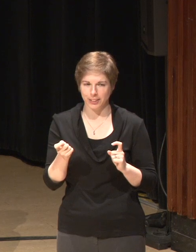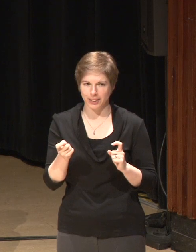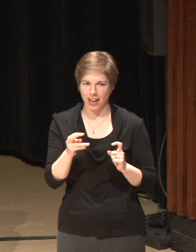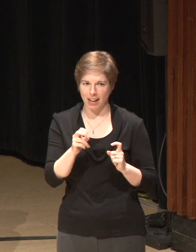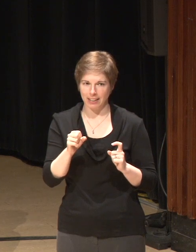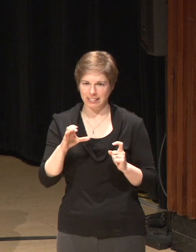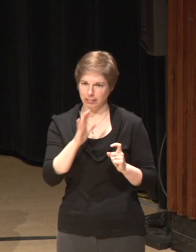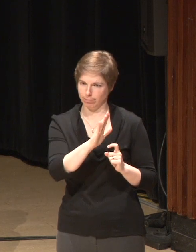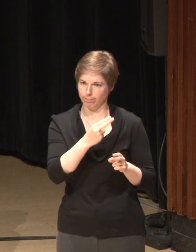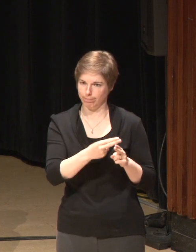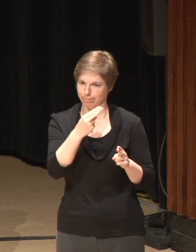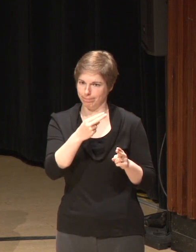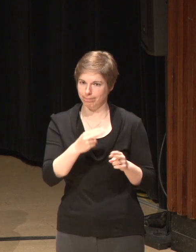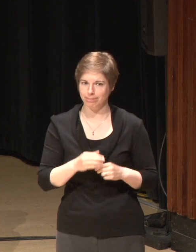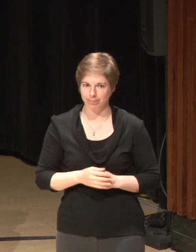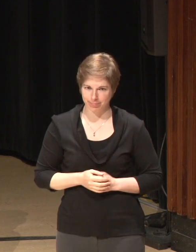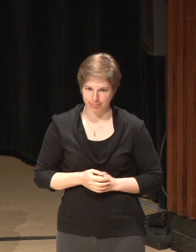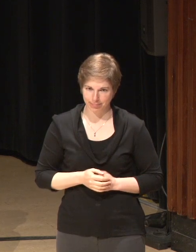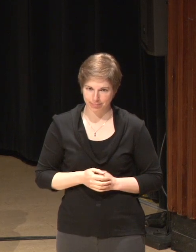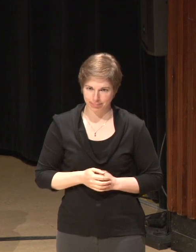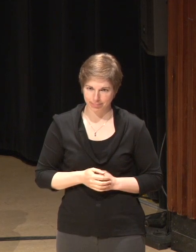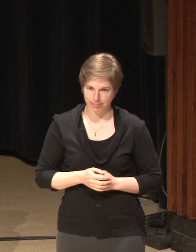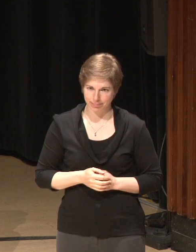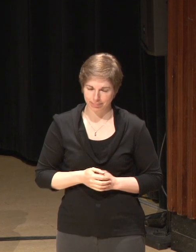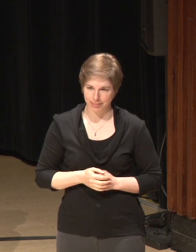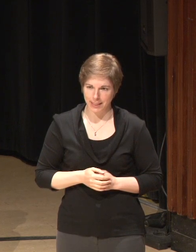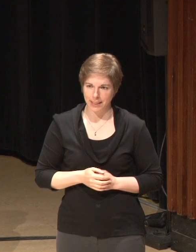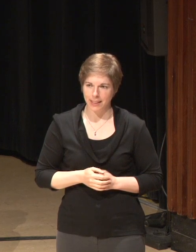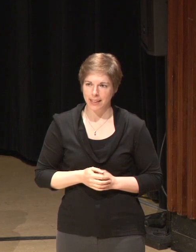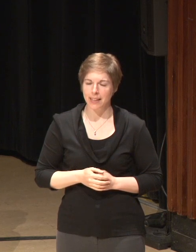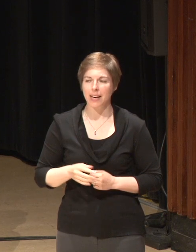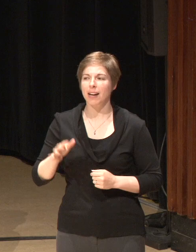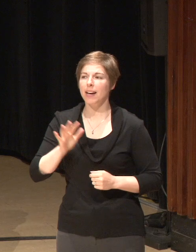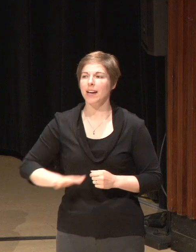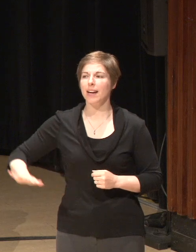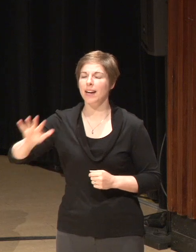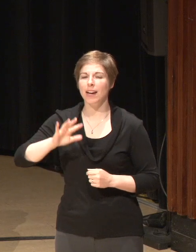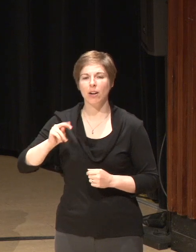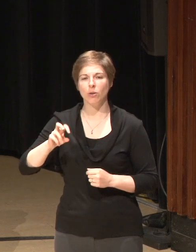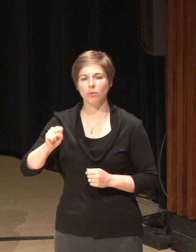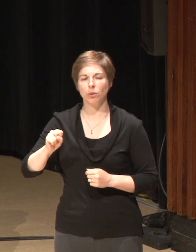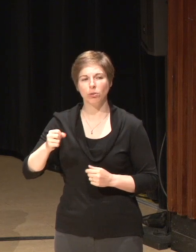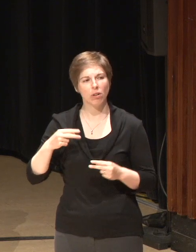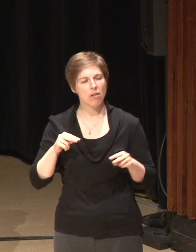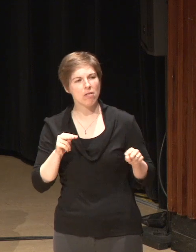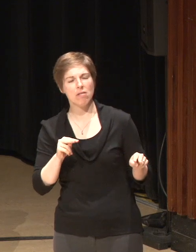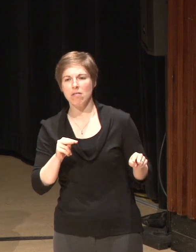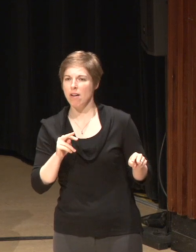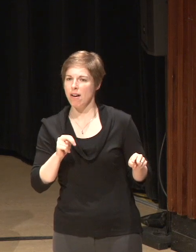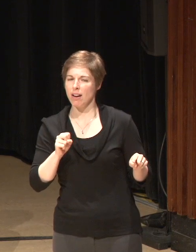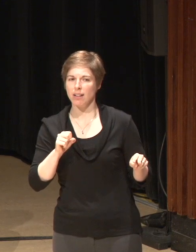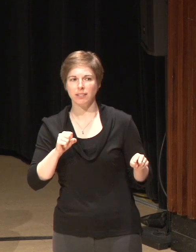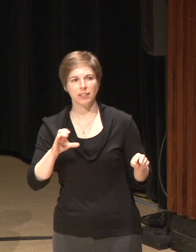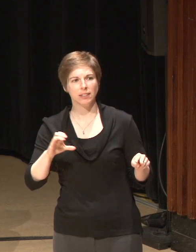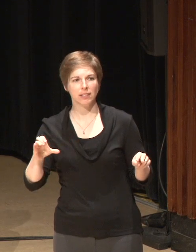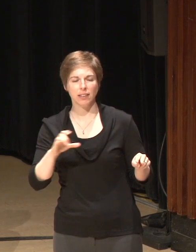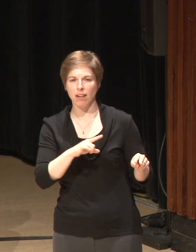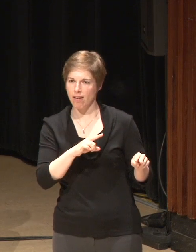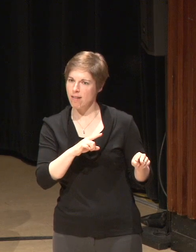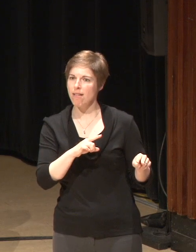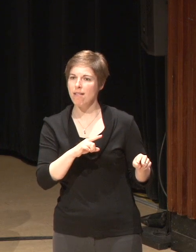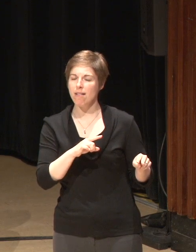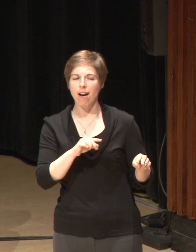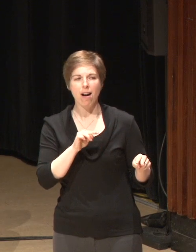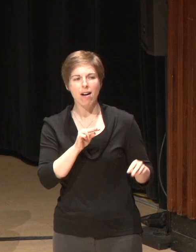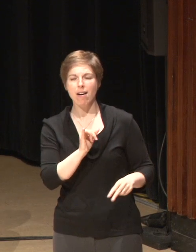the NSCC. The community of Nova Scotia looked on NSCC with